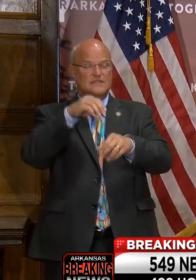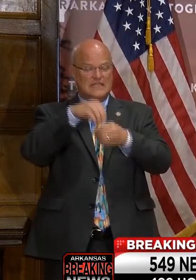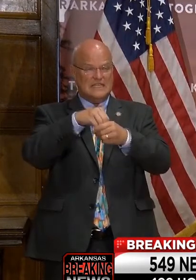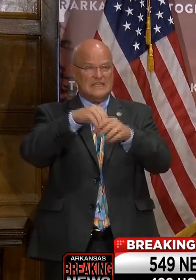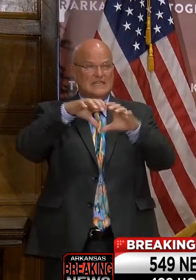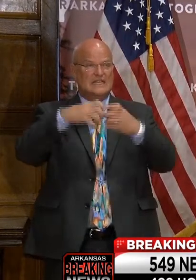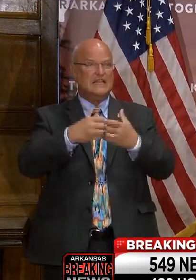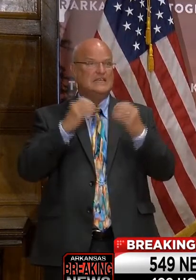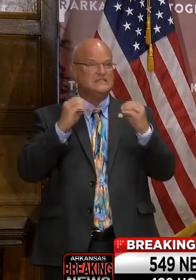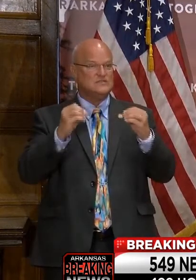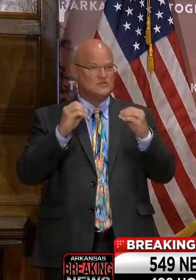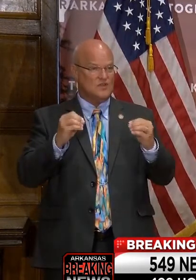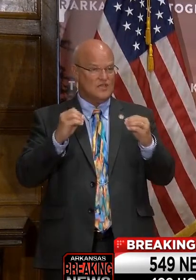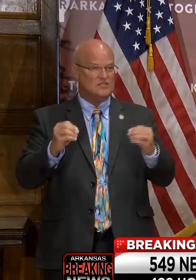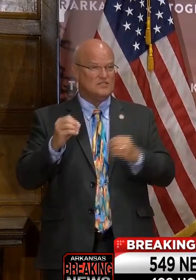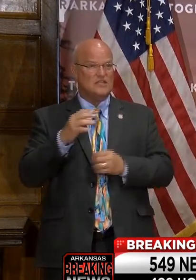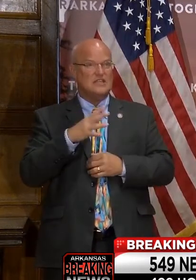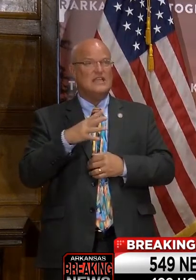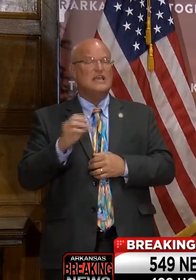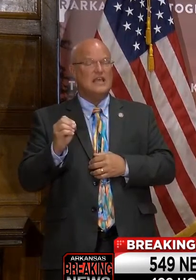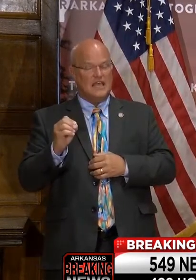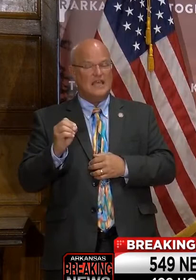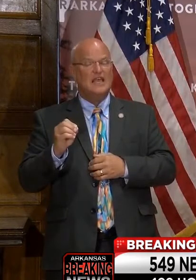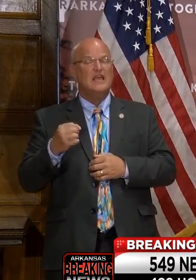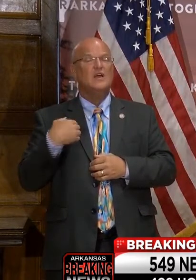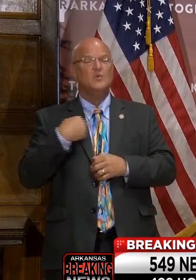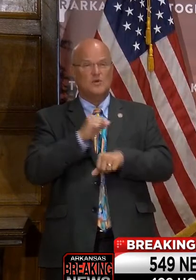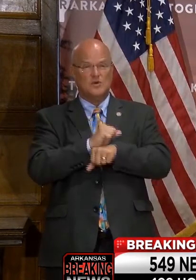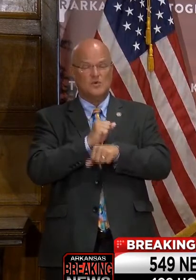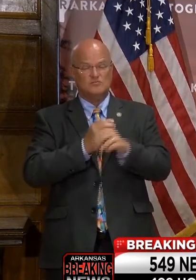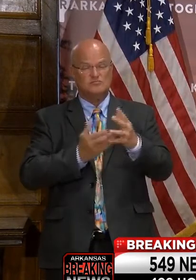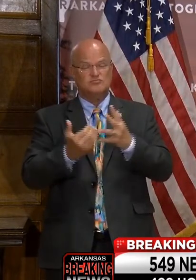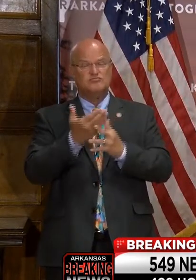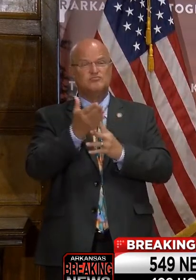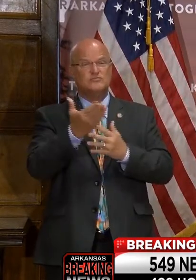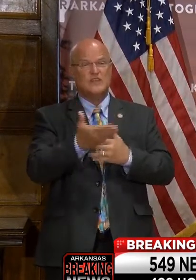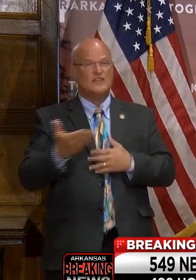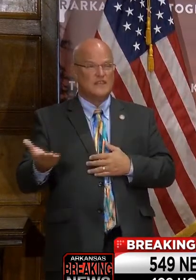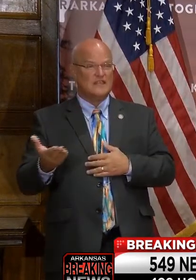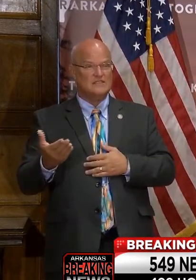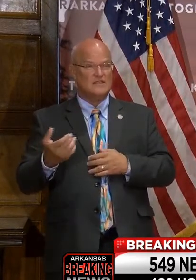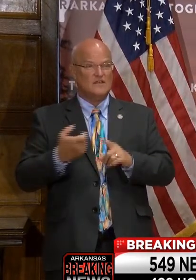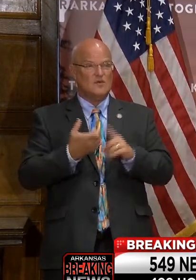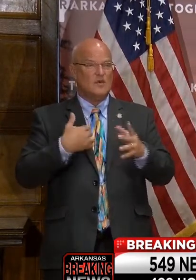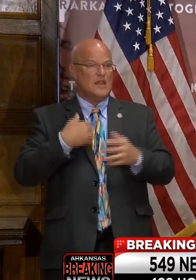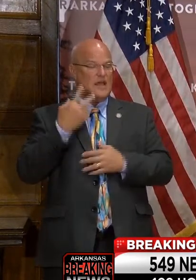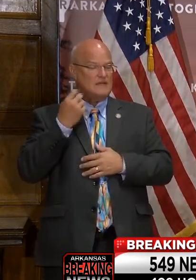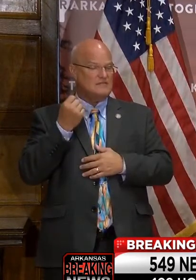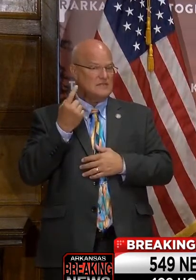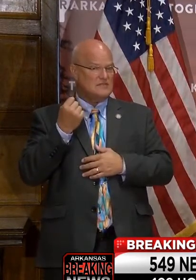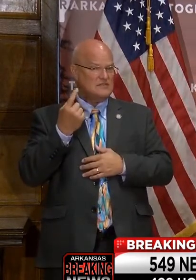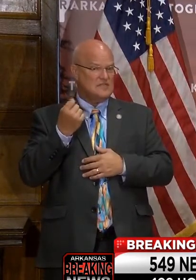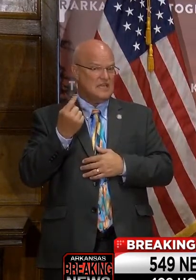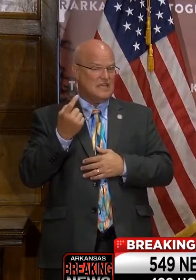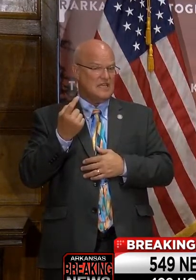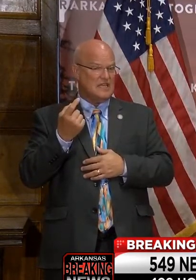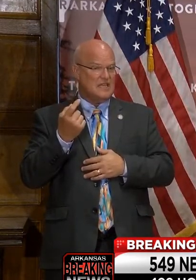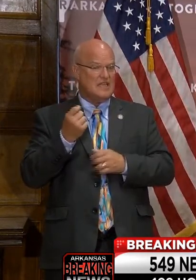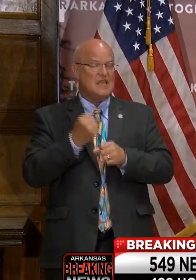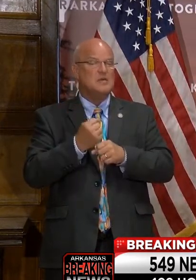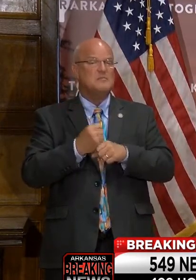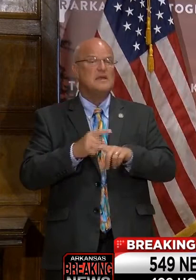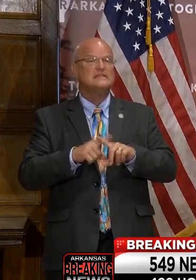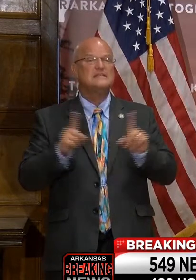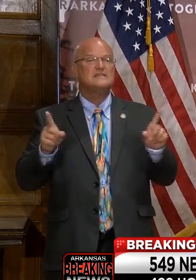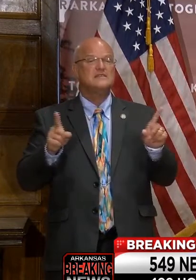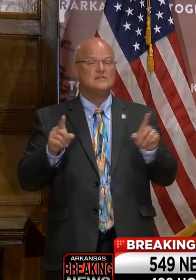on-site instruction, and we'll work through these things. You know, from what I've seen, it makes a